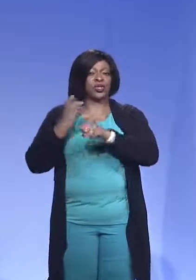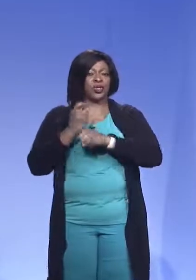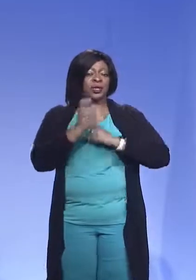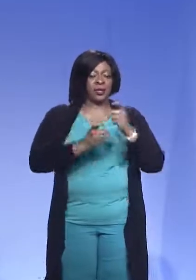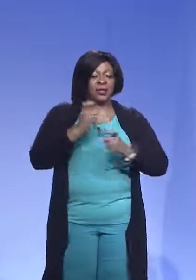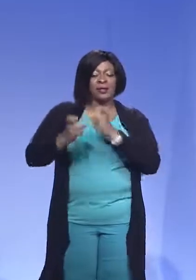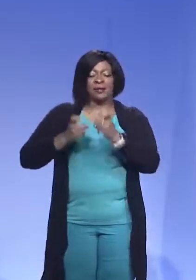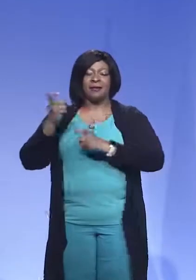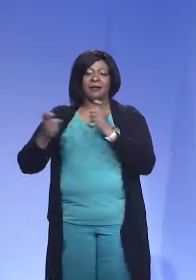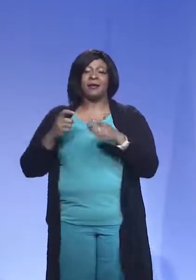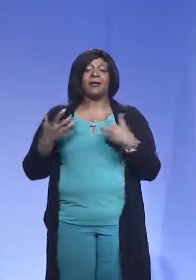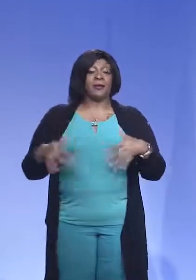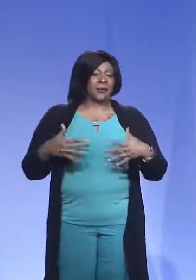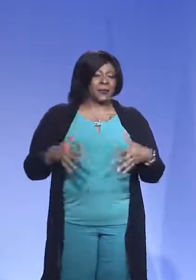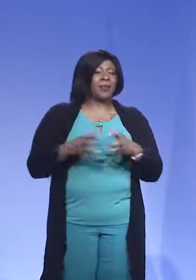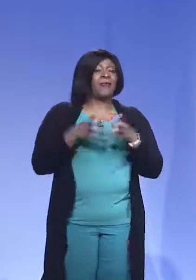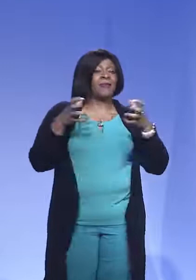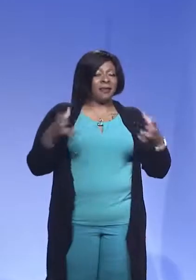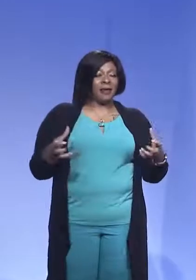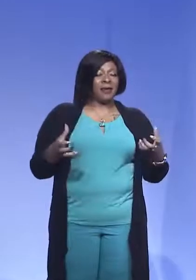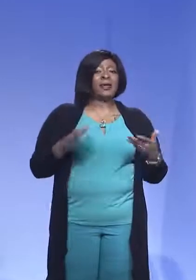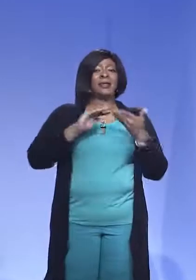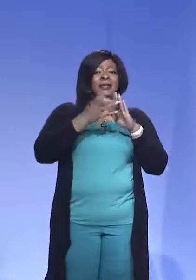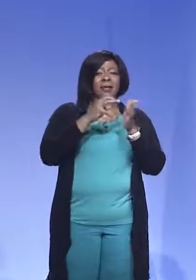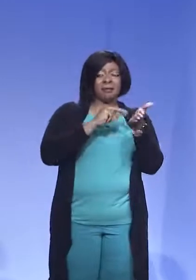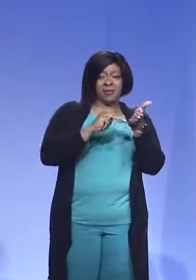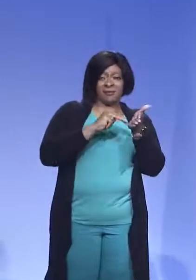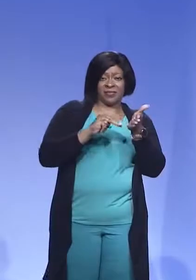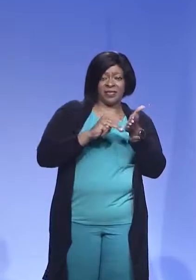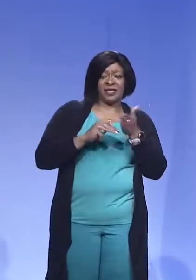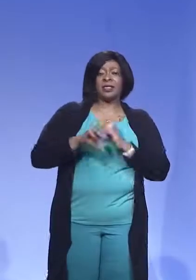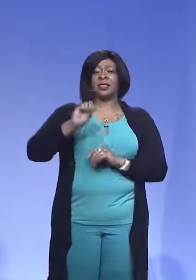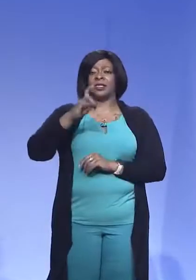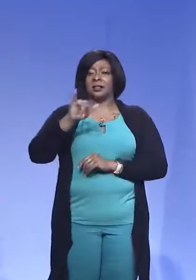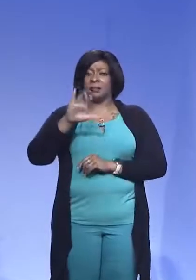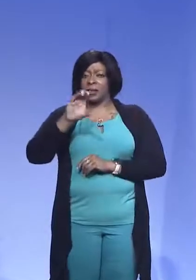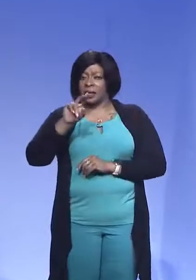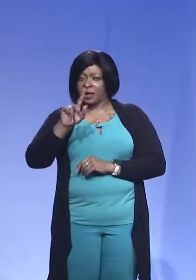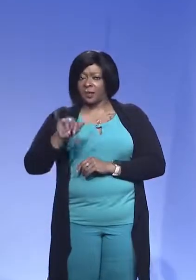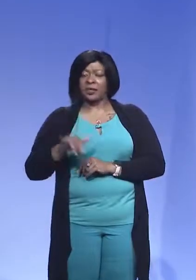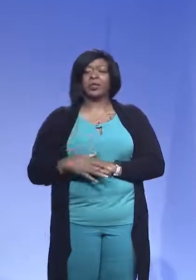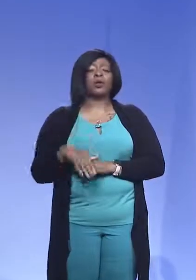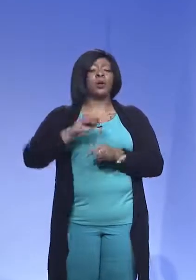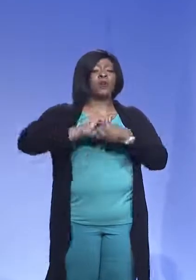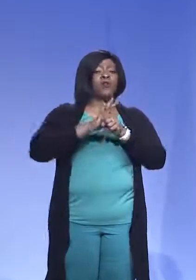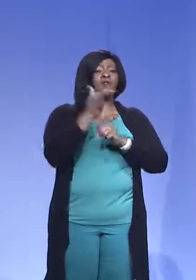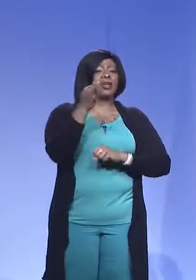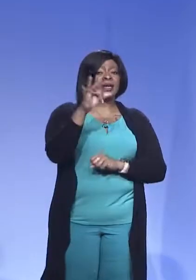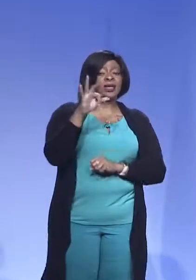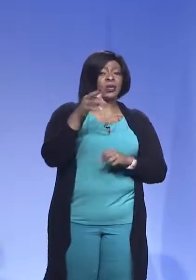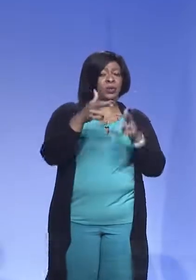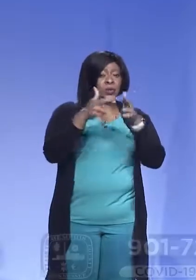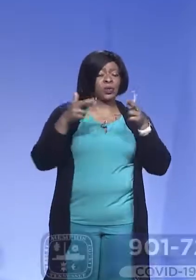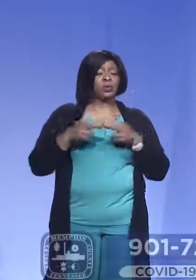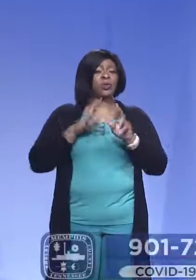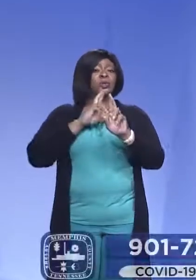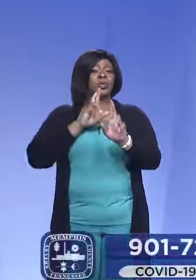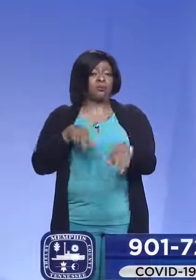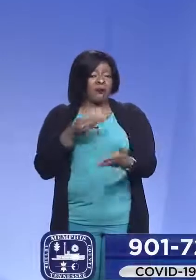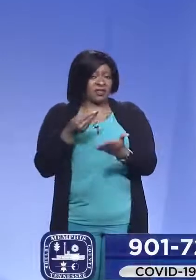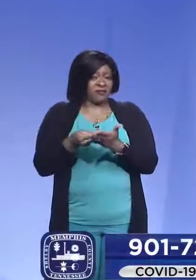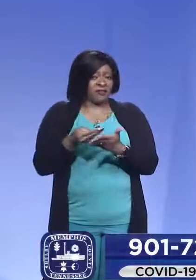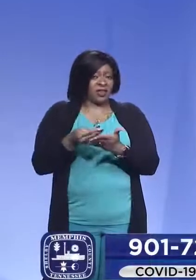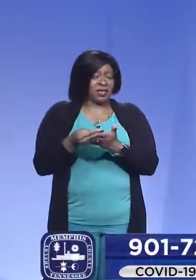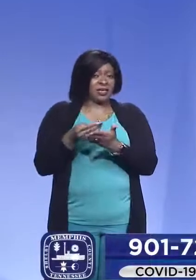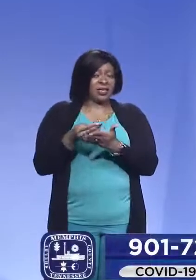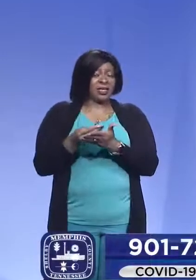giving. And through the city of Memphis, Shelby County, and the COVID-19 Regional Response Fund